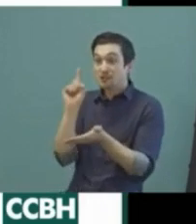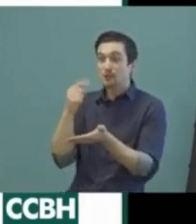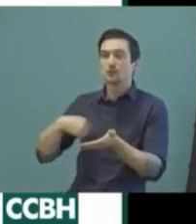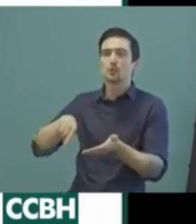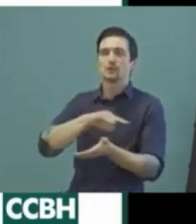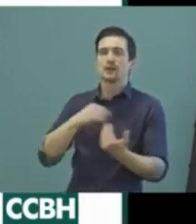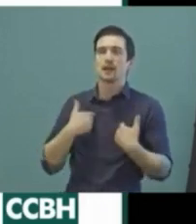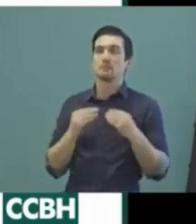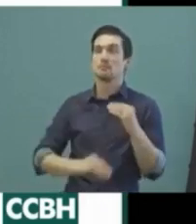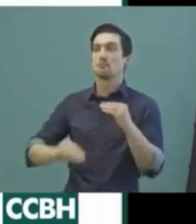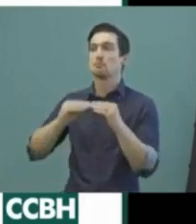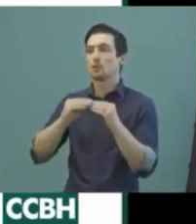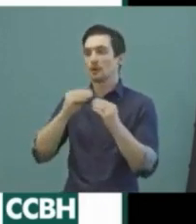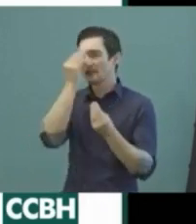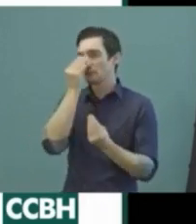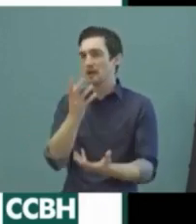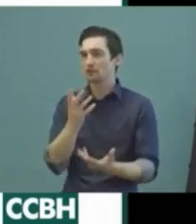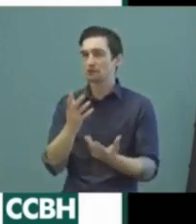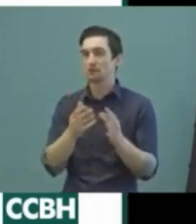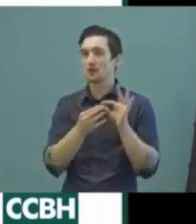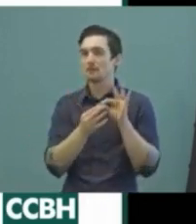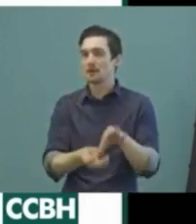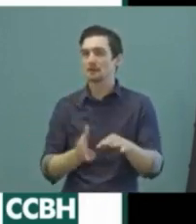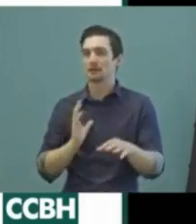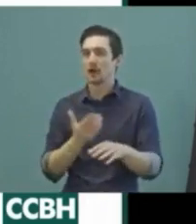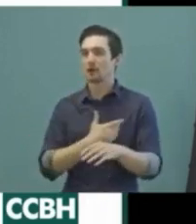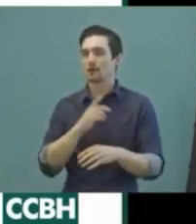obtain more information based on our case interviews.